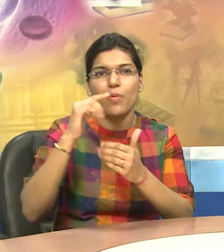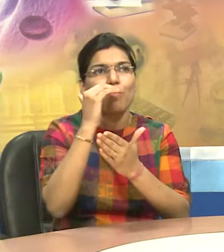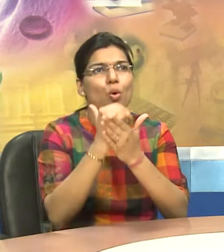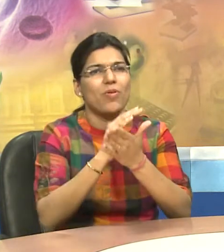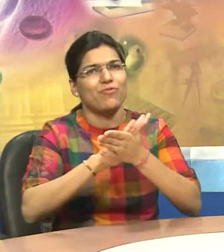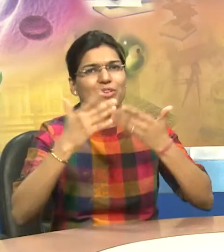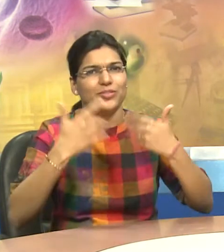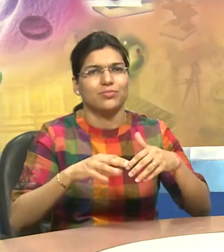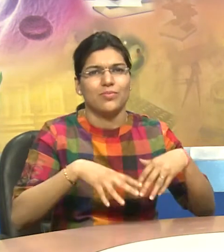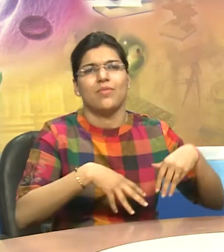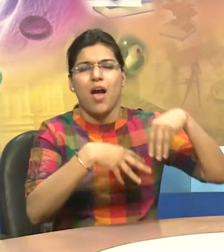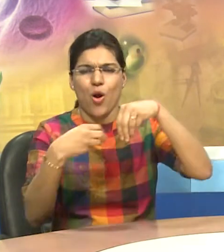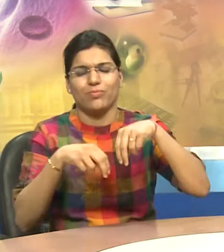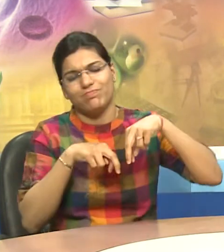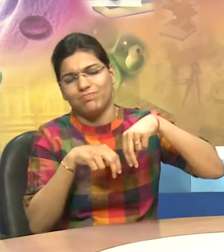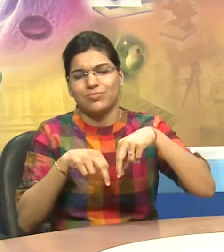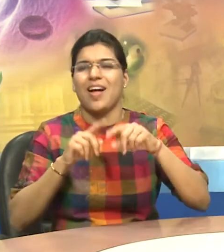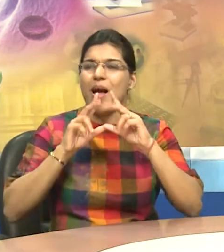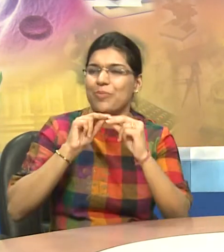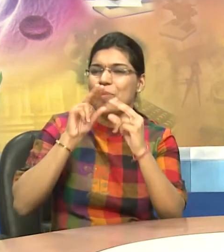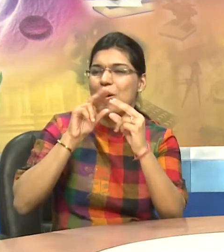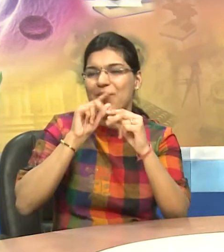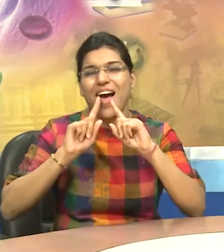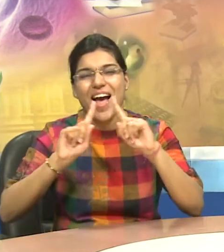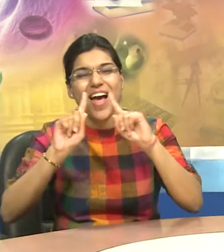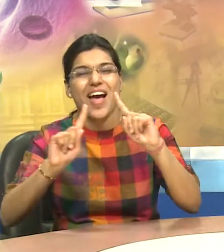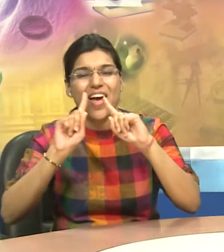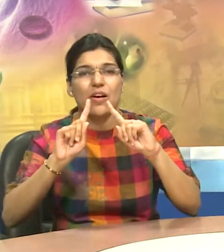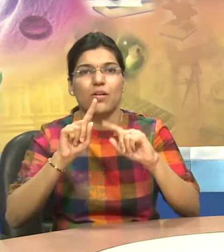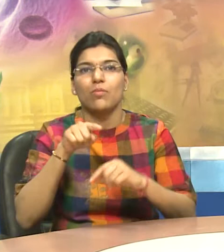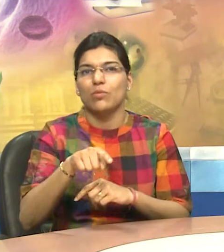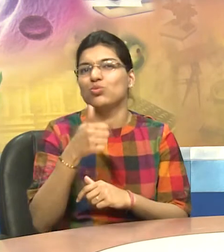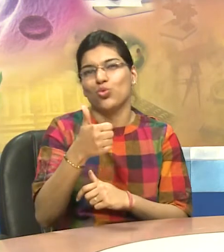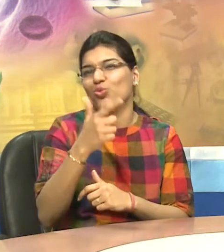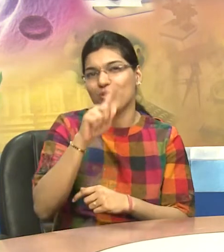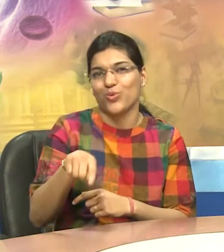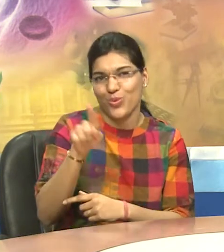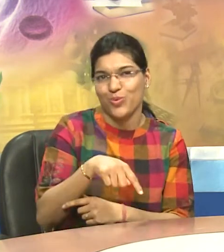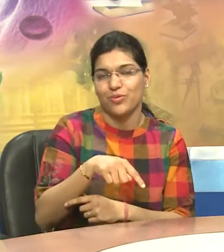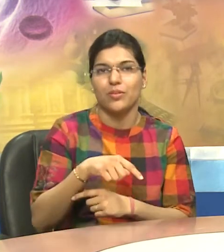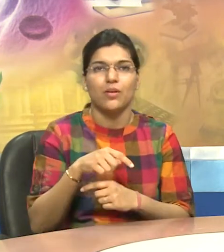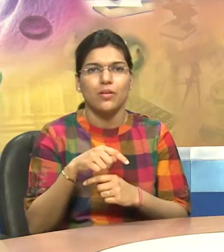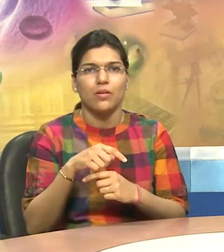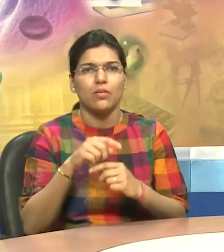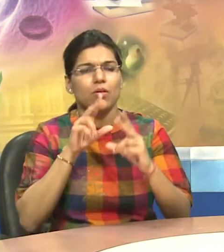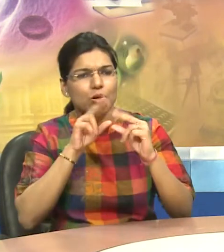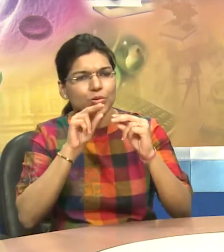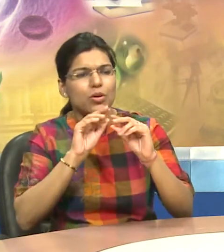when there is a program in hall, we walk out of hall very loudly,